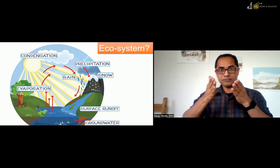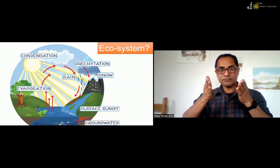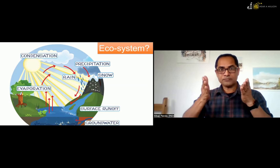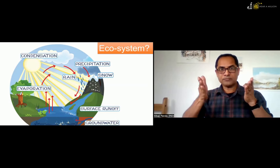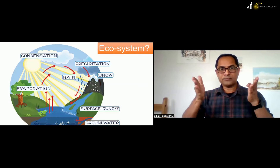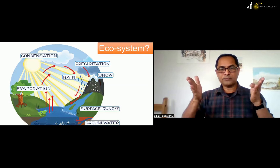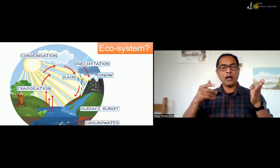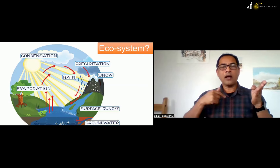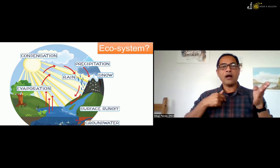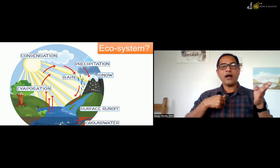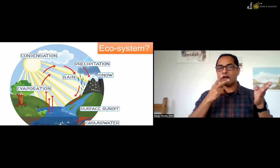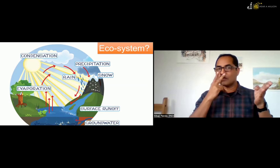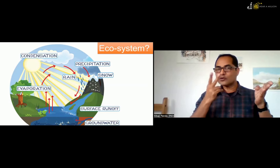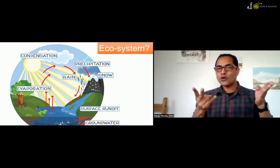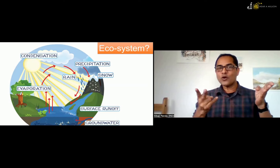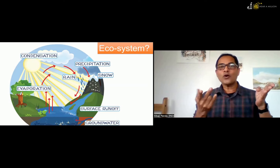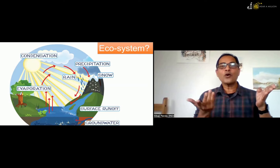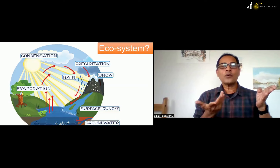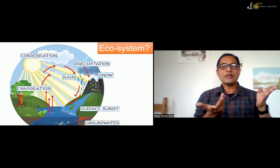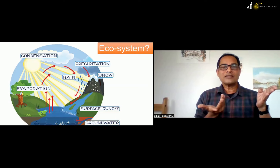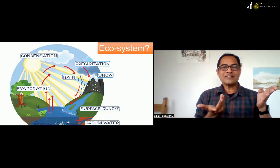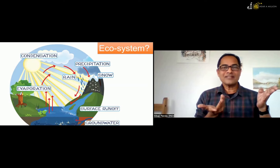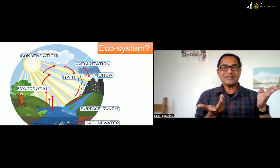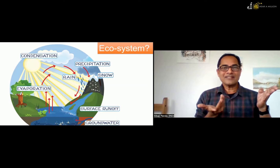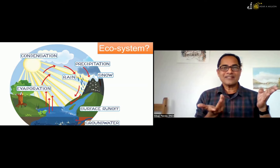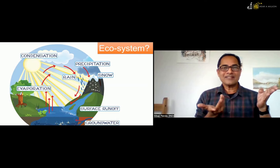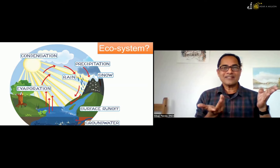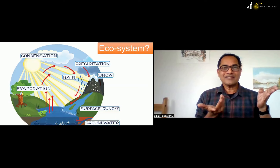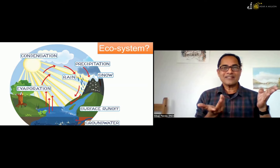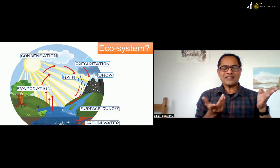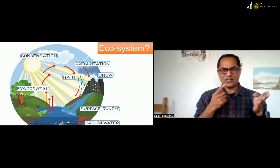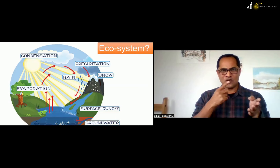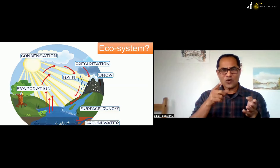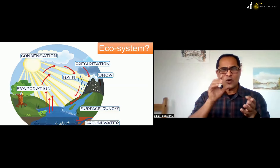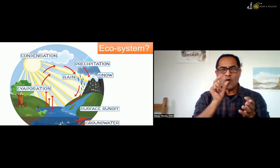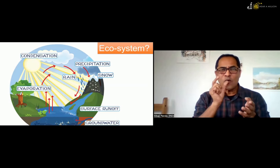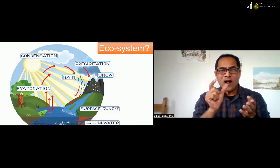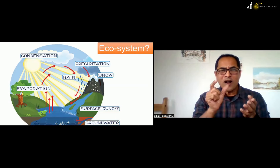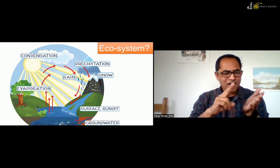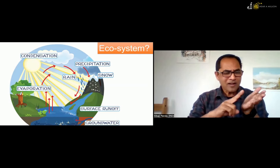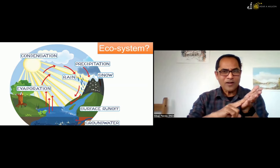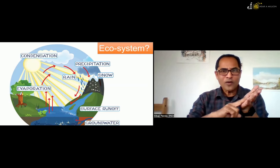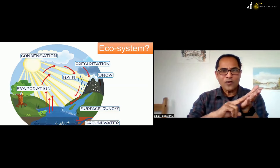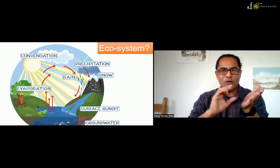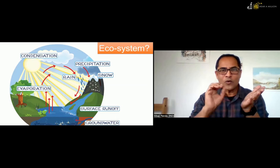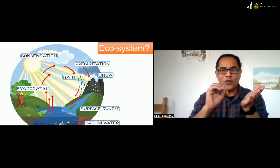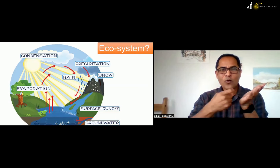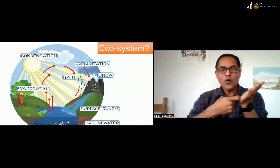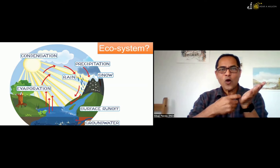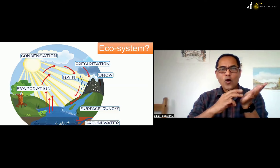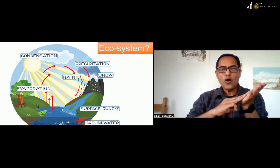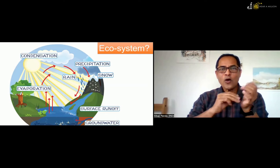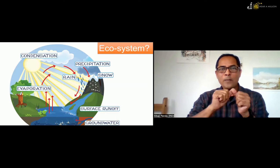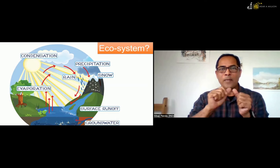experiences where I have navigated and, broadened my horizons.